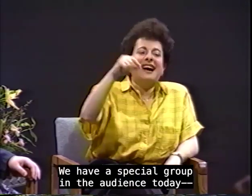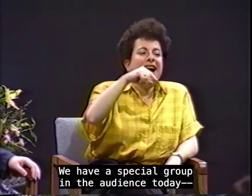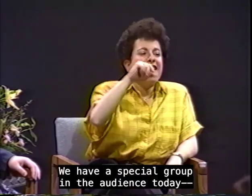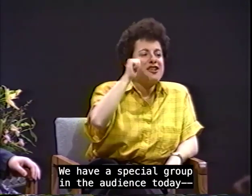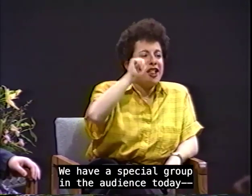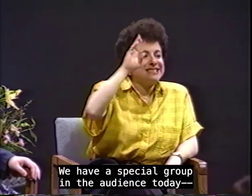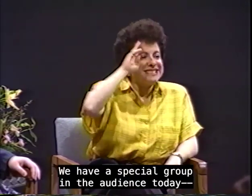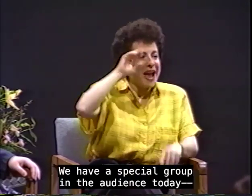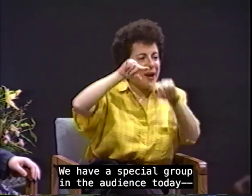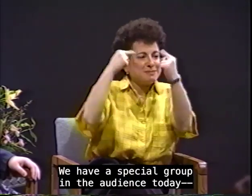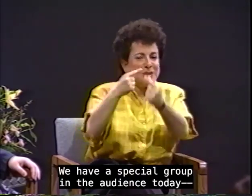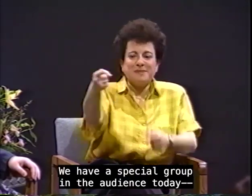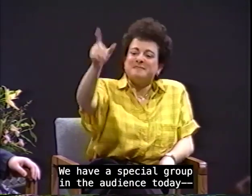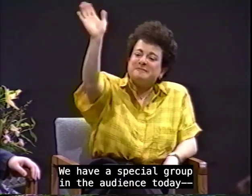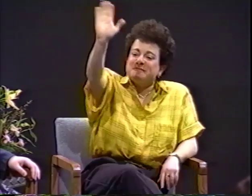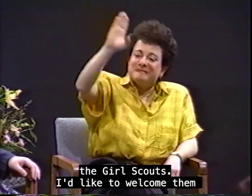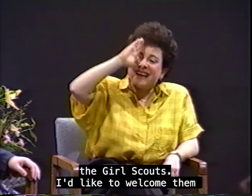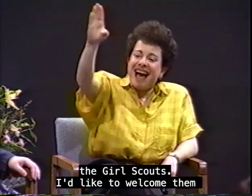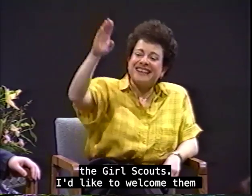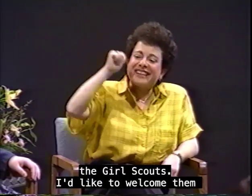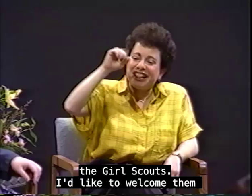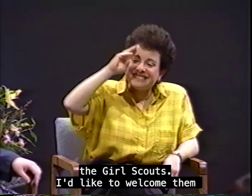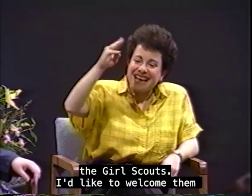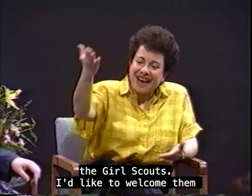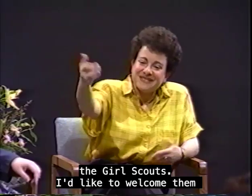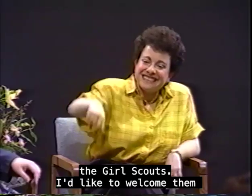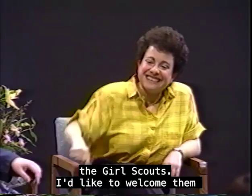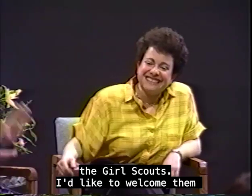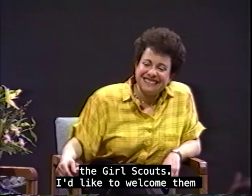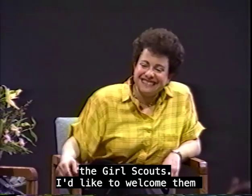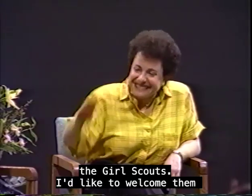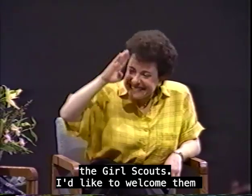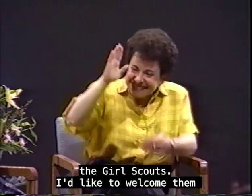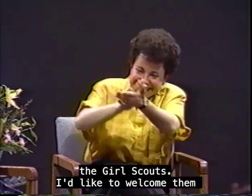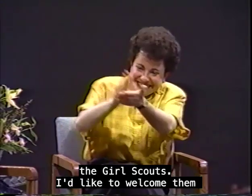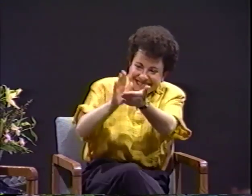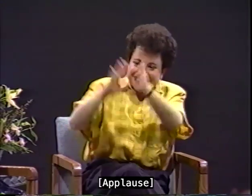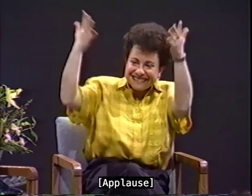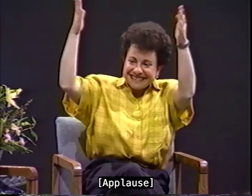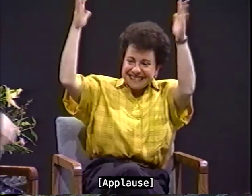group in the audience today, the Girl Scouts. I'd like to welcome them now.